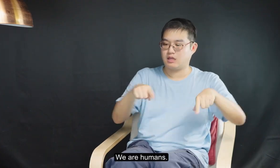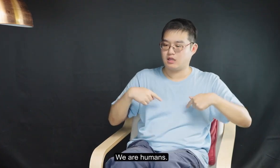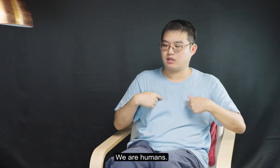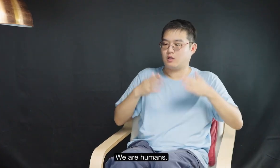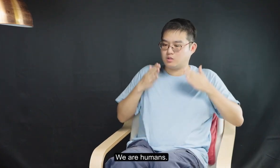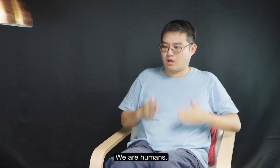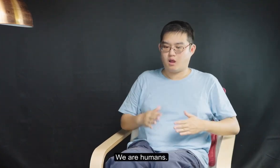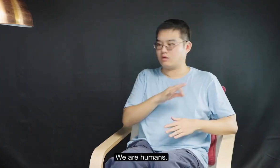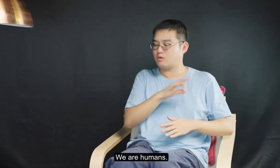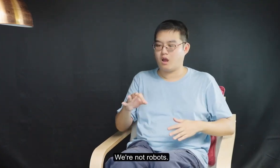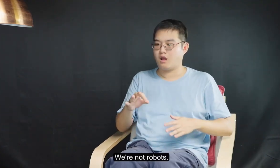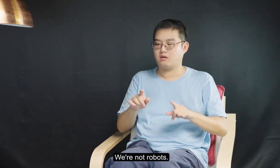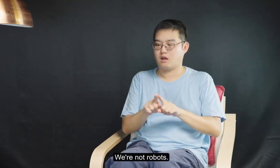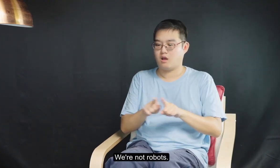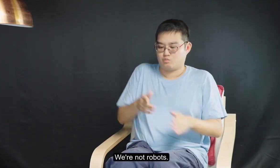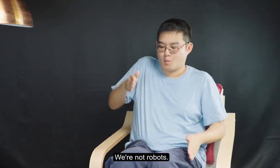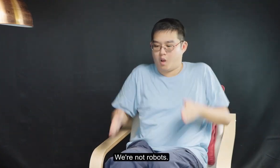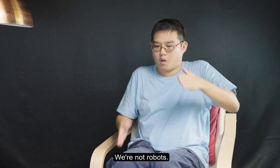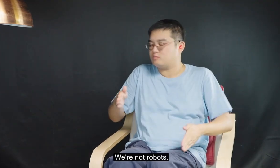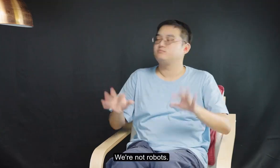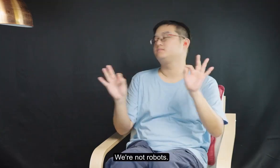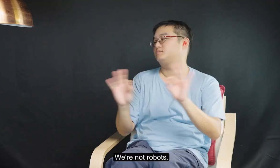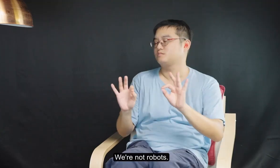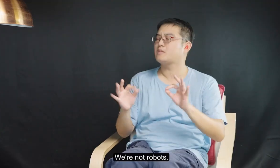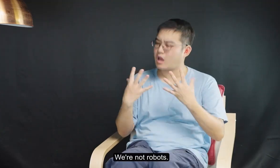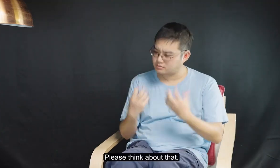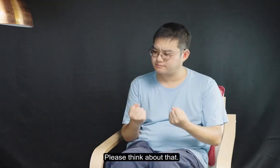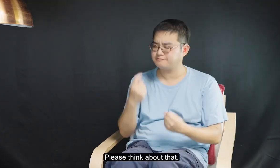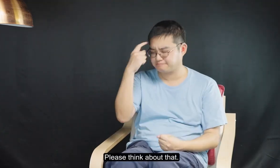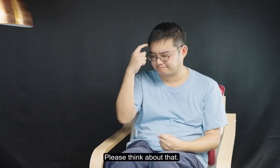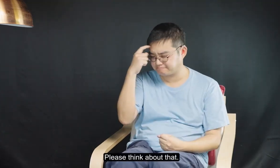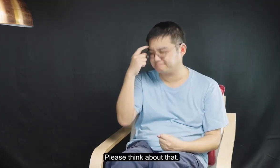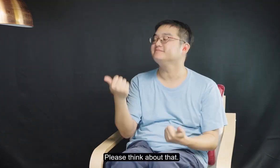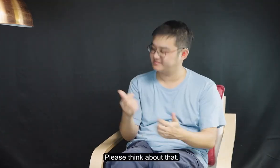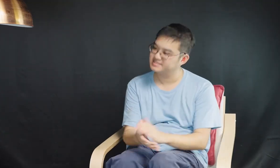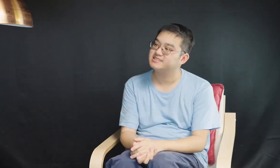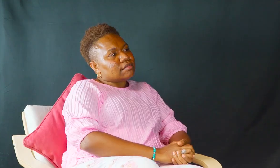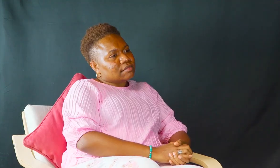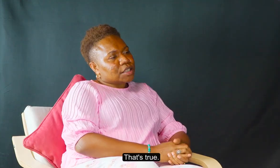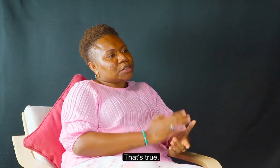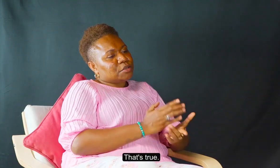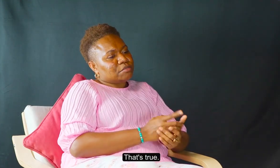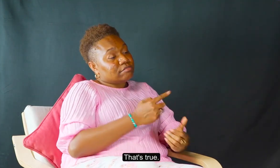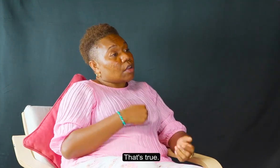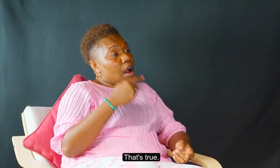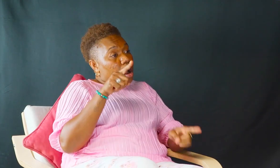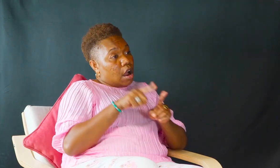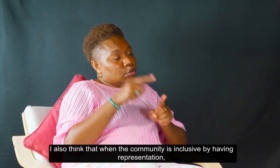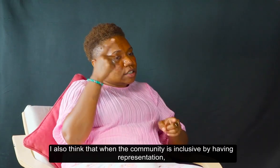We are humans. We're not robots. Please think about that. That's true. I